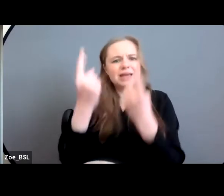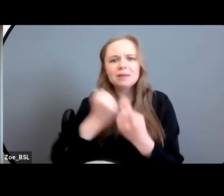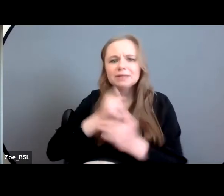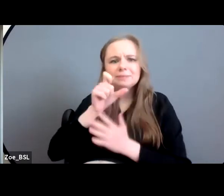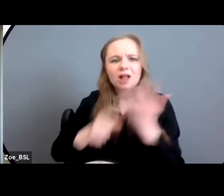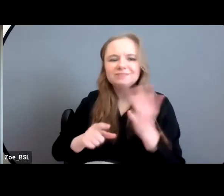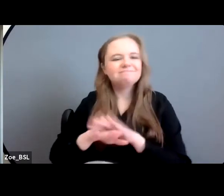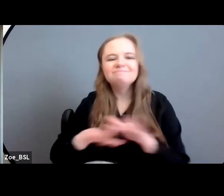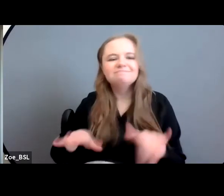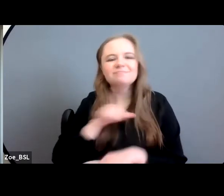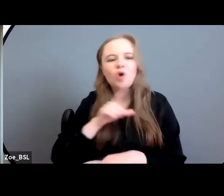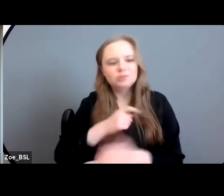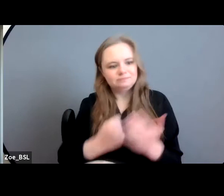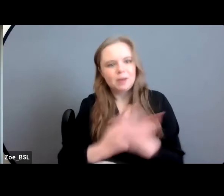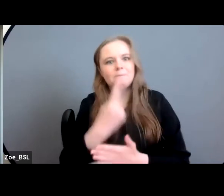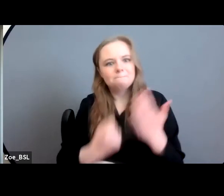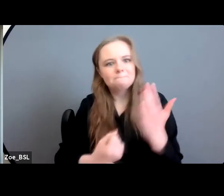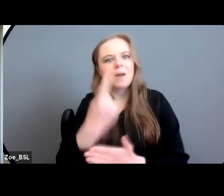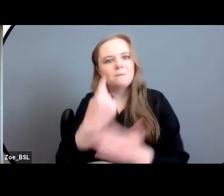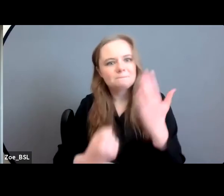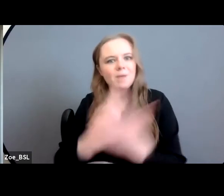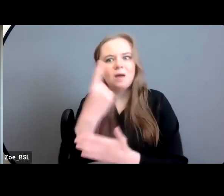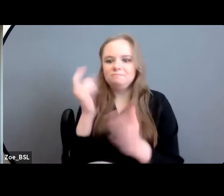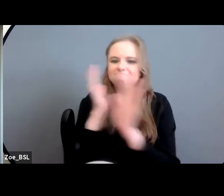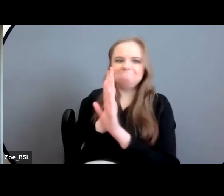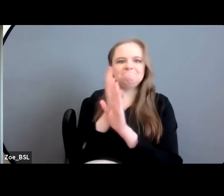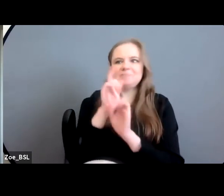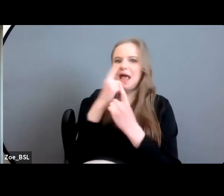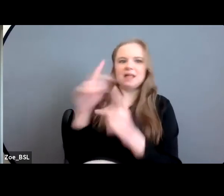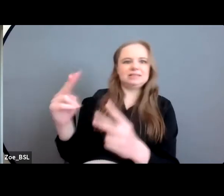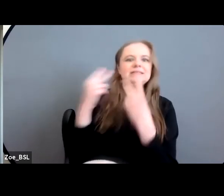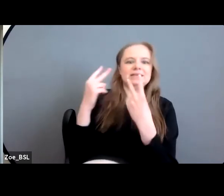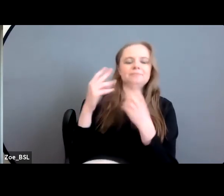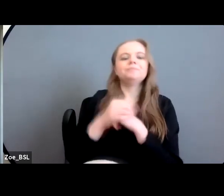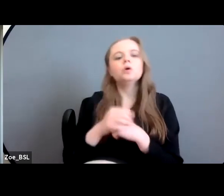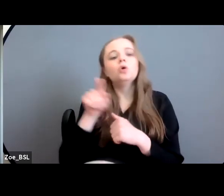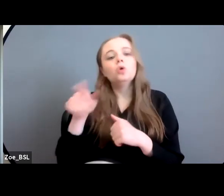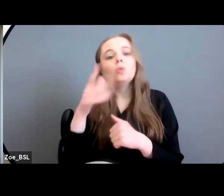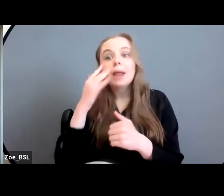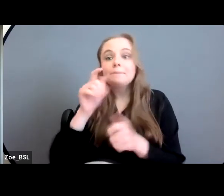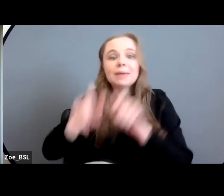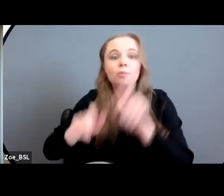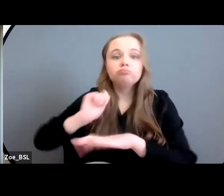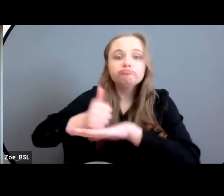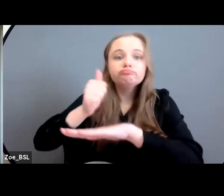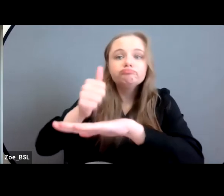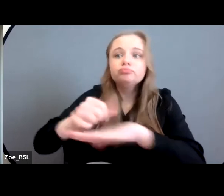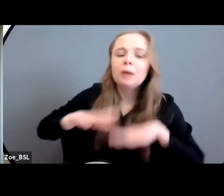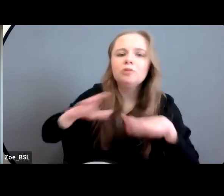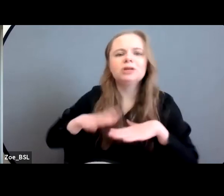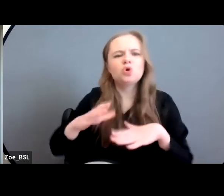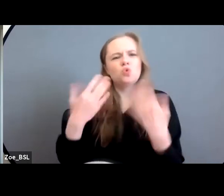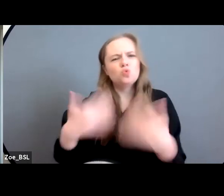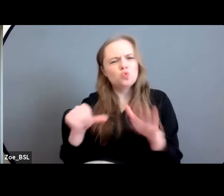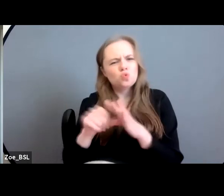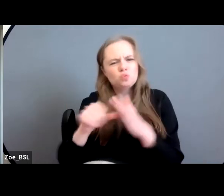and invisibility of my illness. And that meant that when people were putting in preparations, it was a little bit hard to